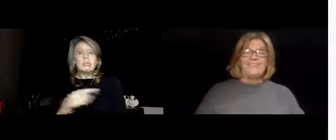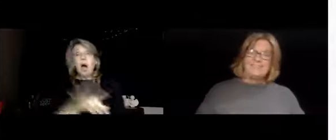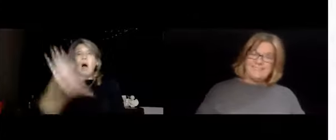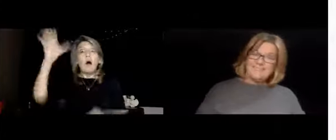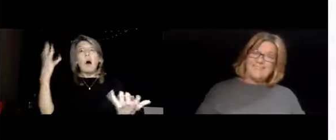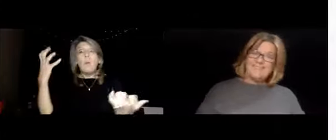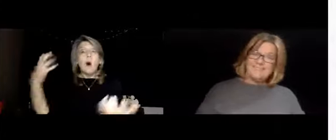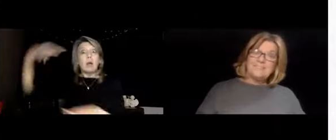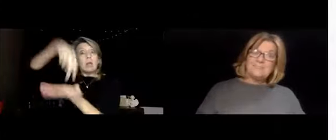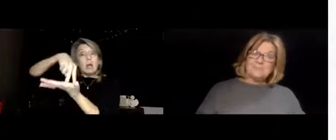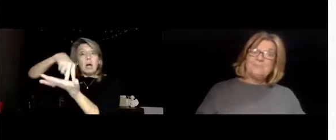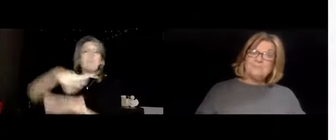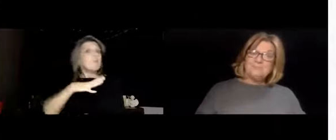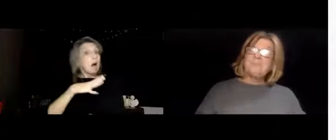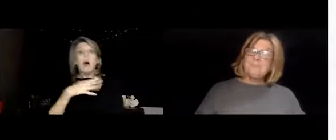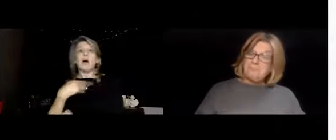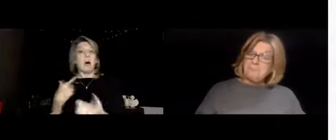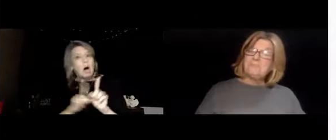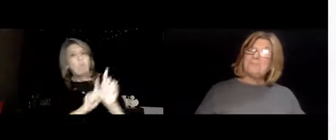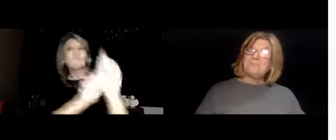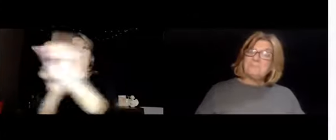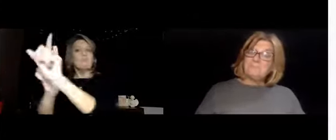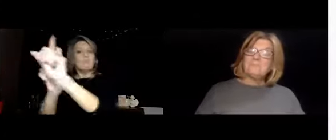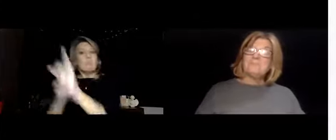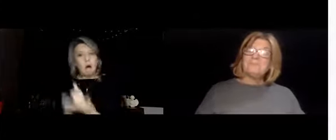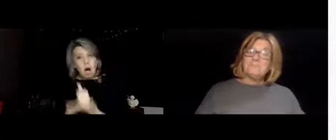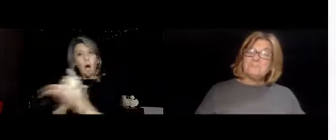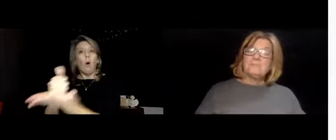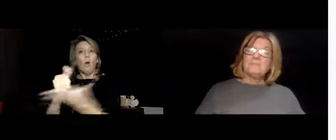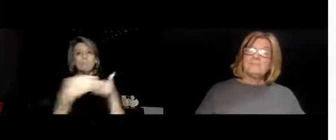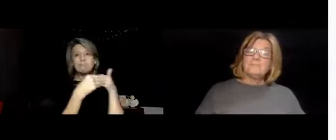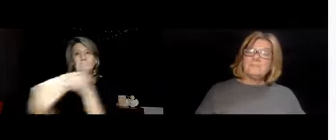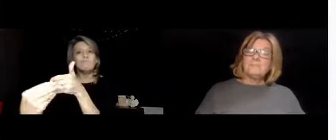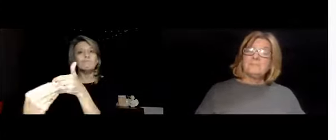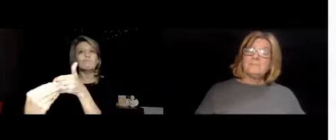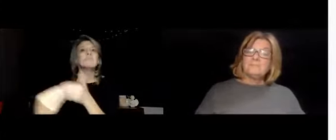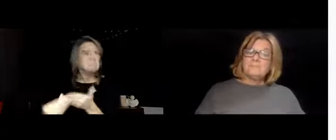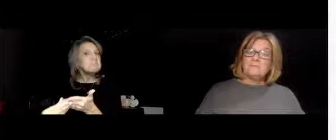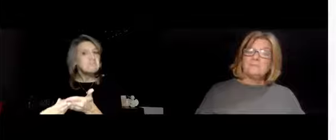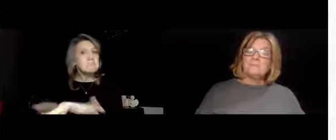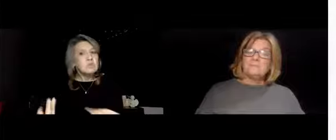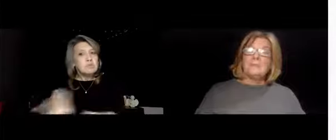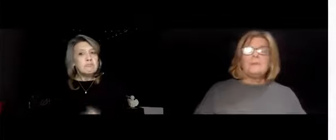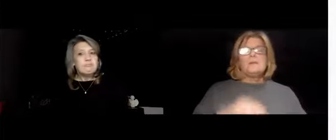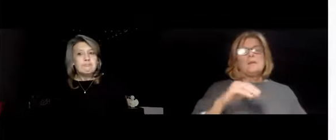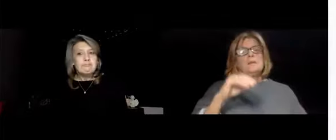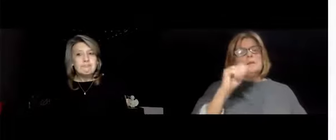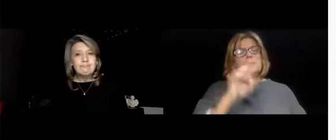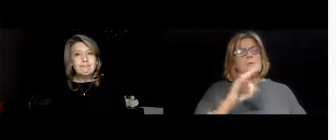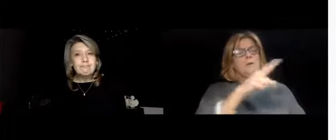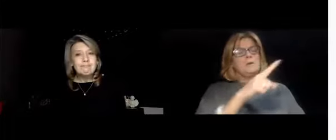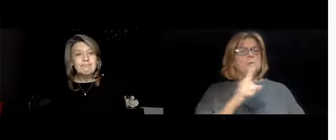the podium or whatever. Sometimes they want to stand up and do the songs as well, and I'll help guide them in